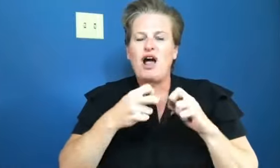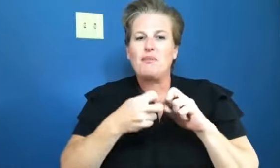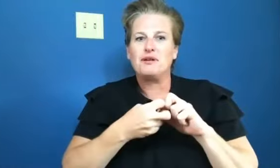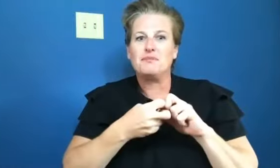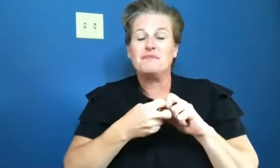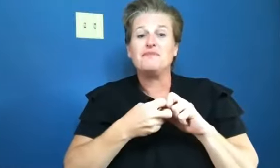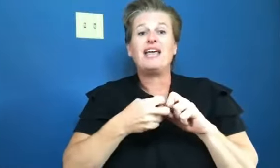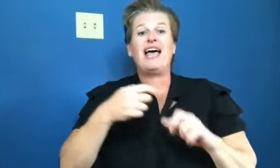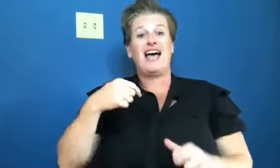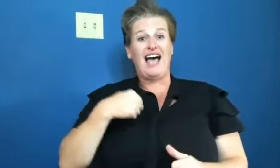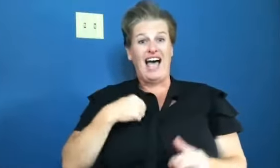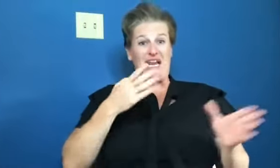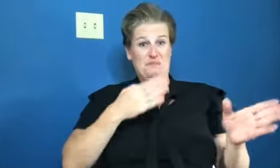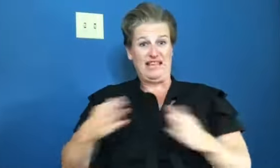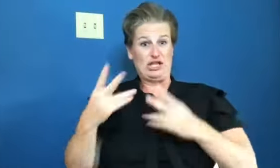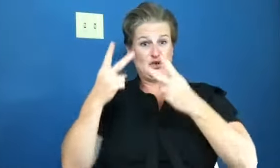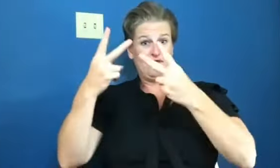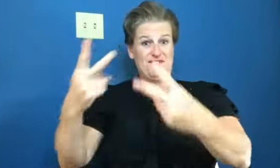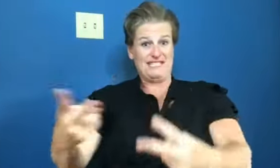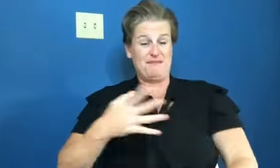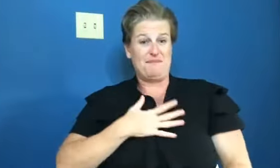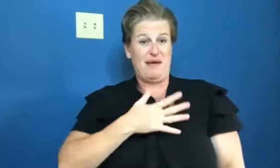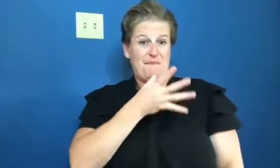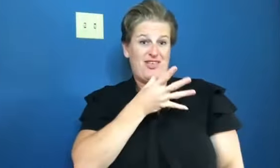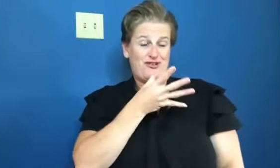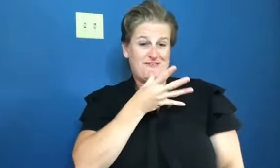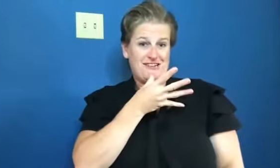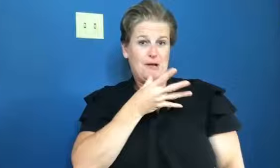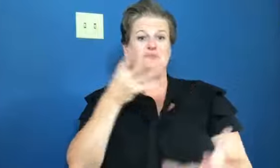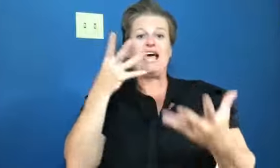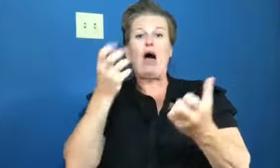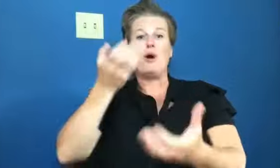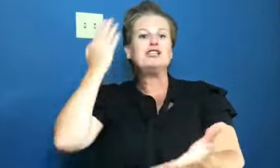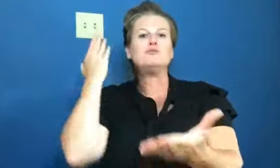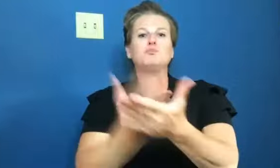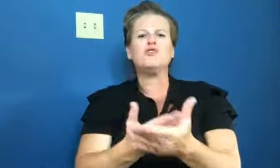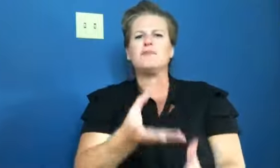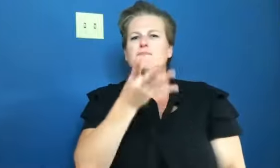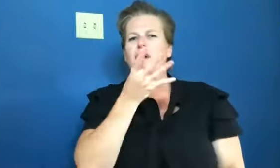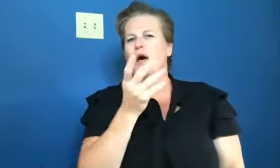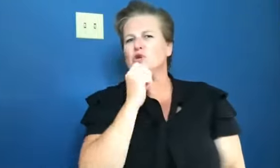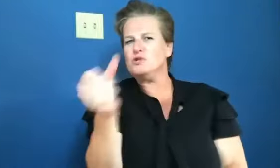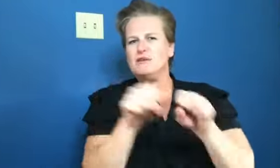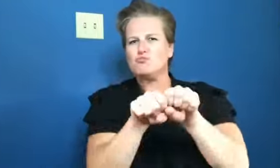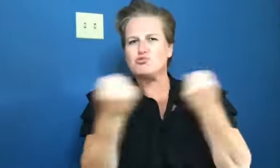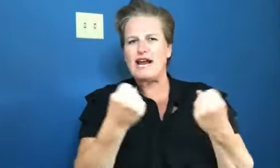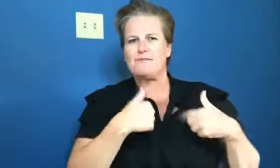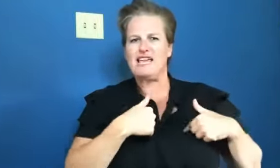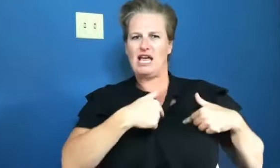child, and I was going to show her that she didn't break me. And my ego was very much in charge of this. So the